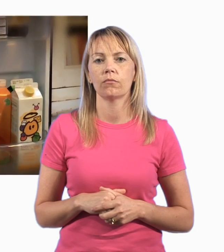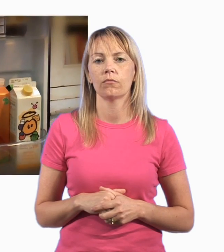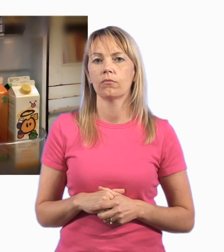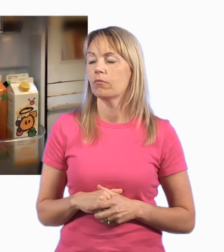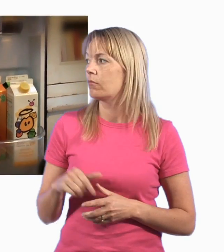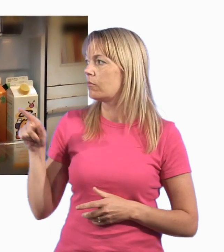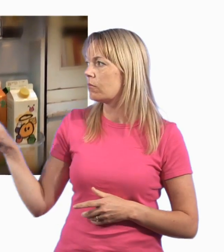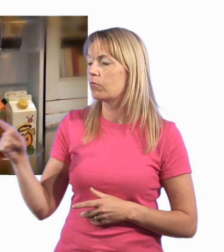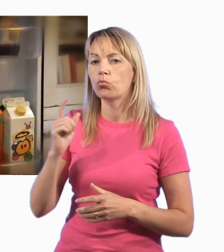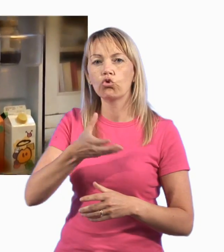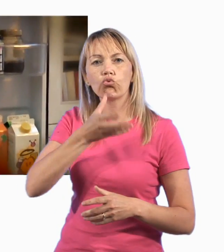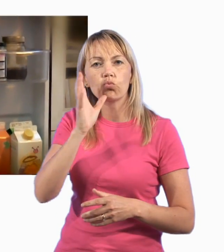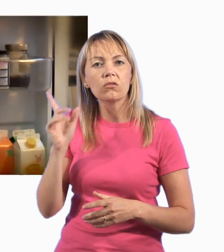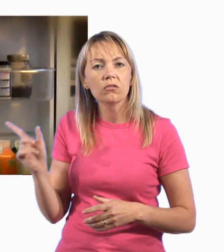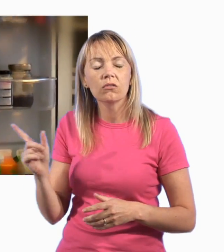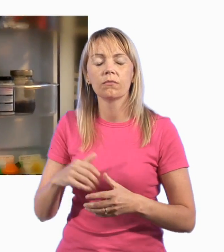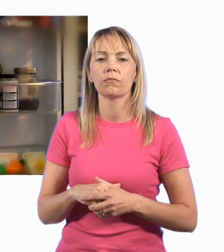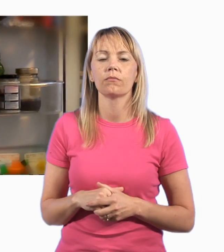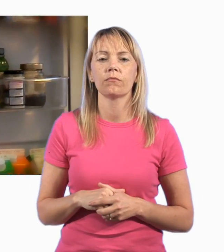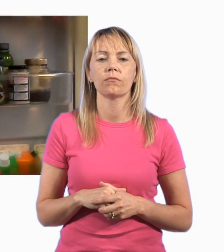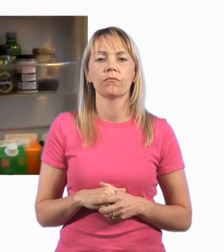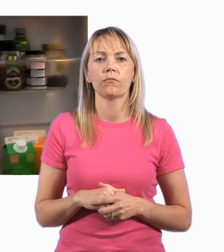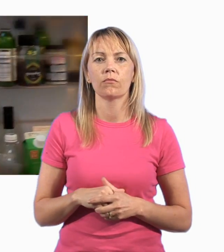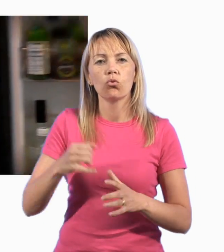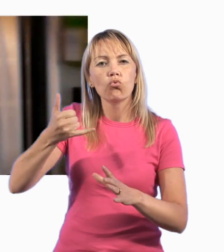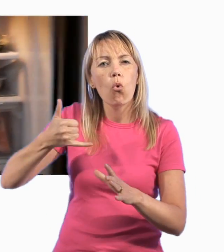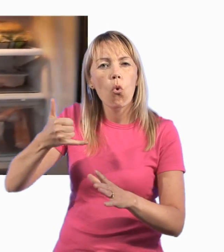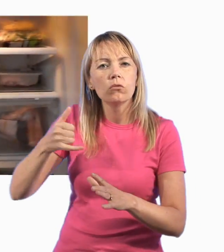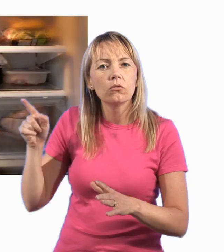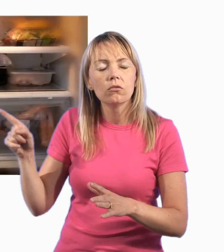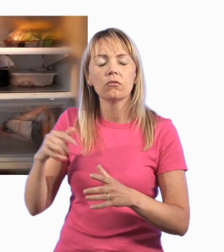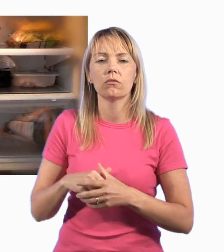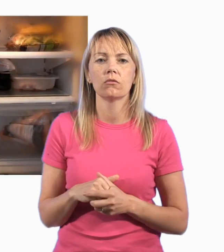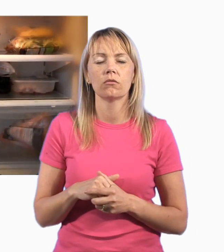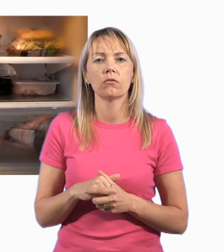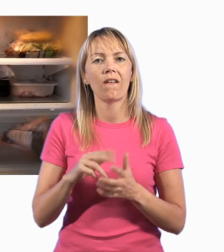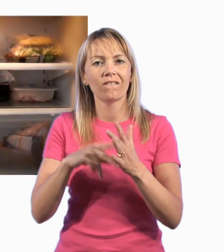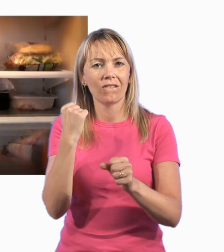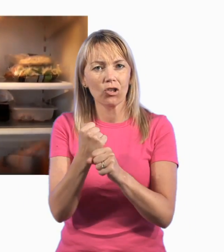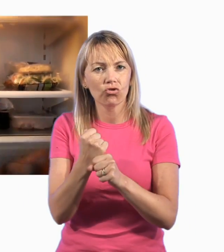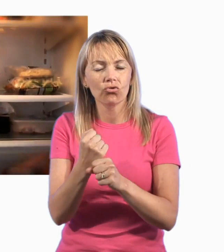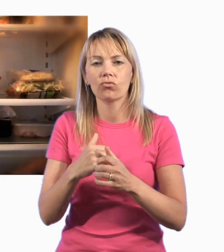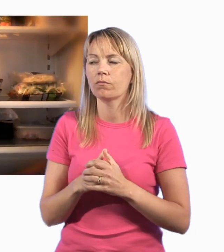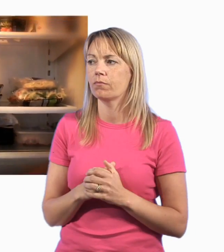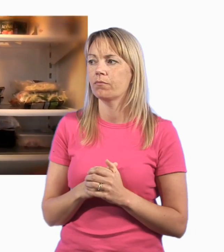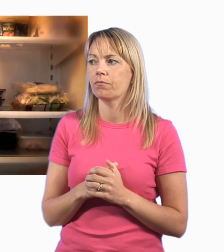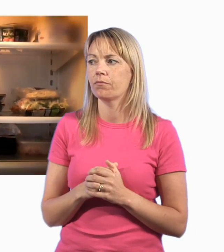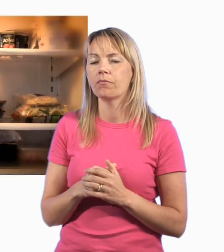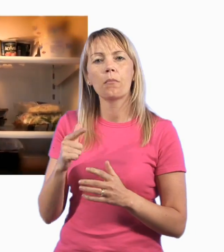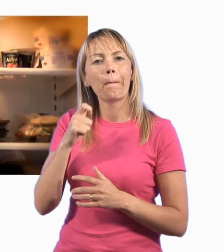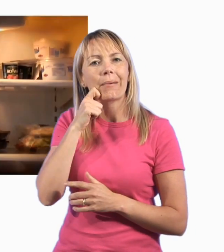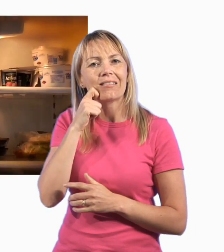Here's where we store all of our juice, and our sauces, and our vegetables, and our